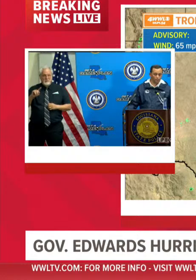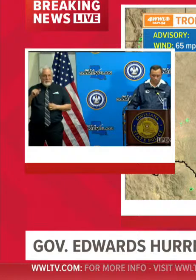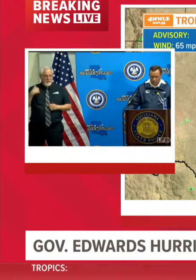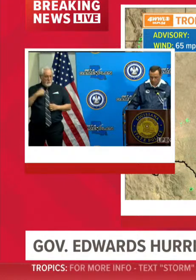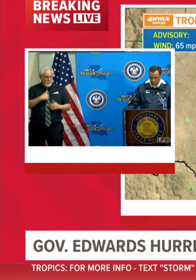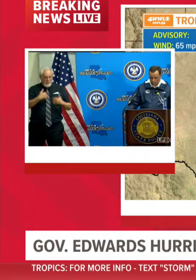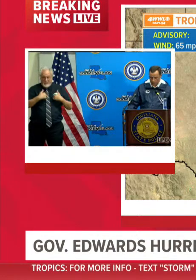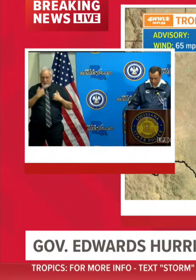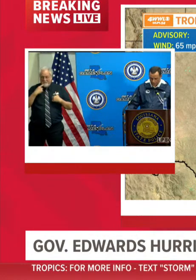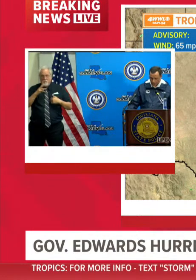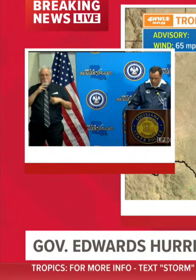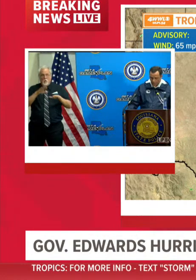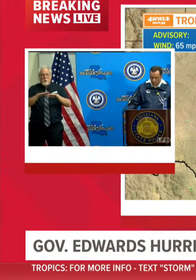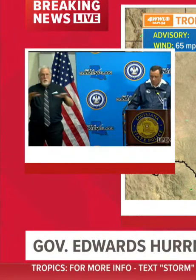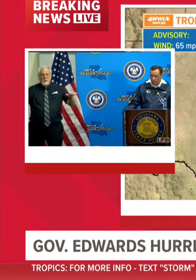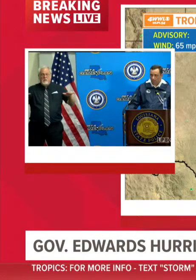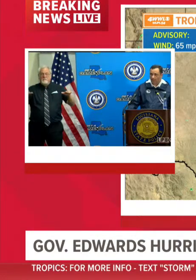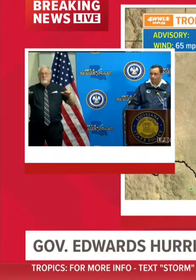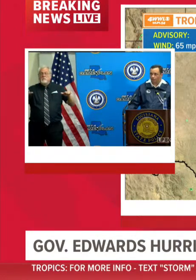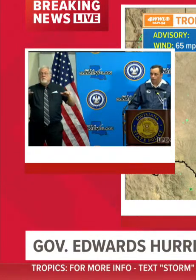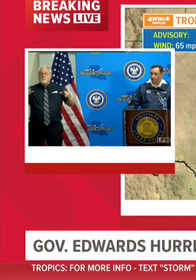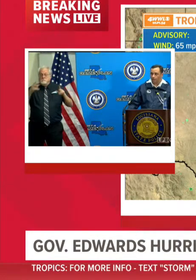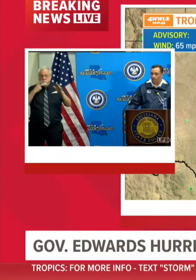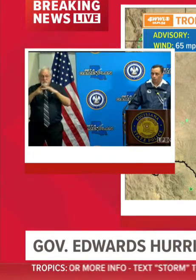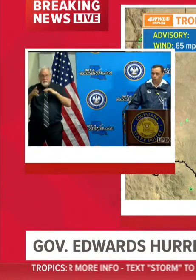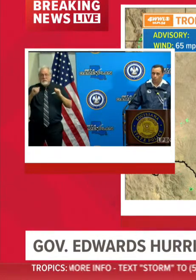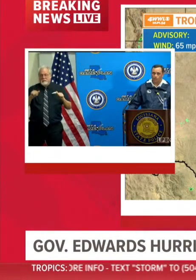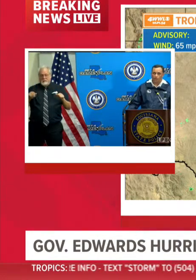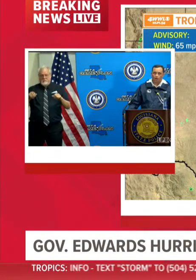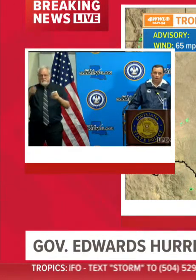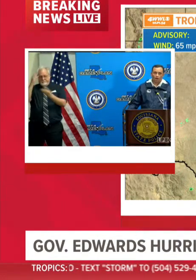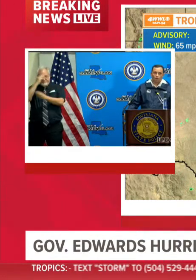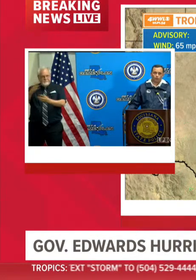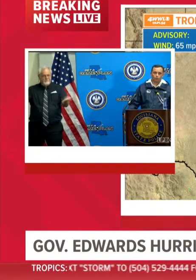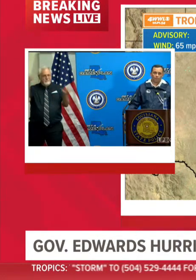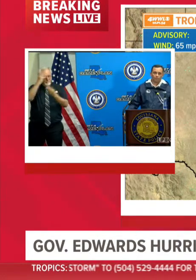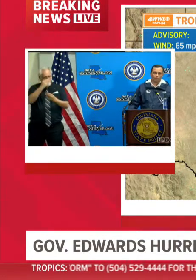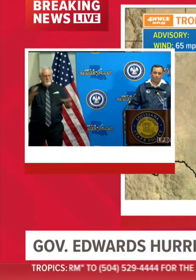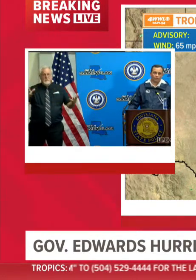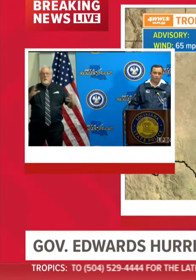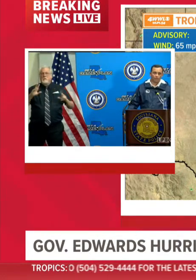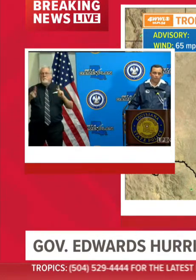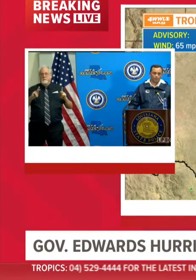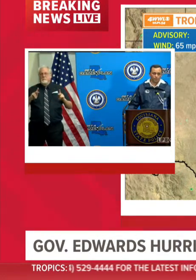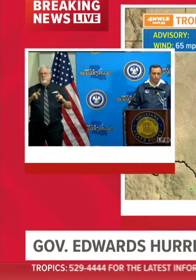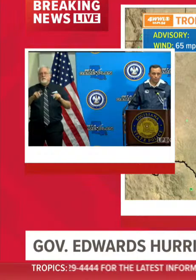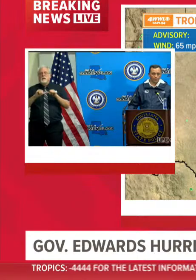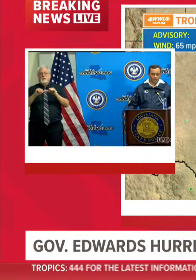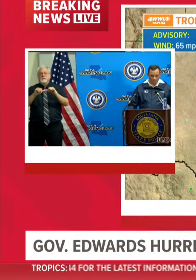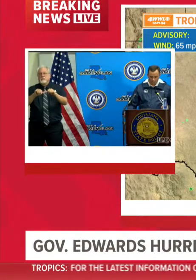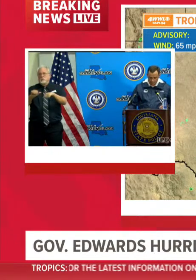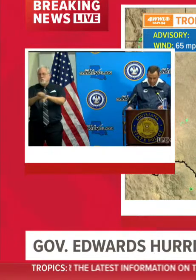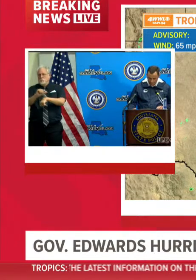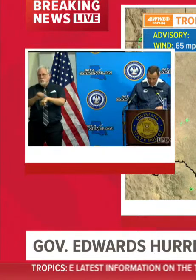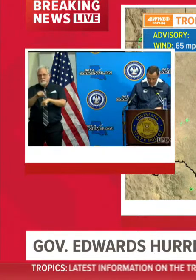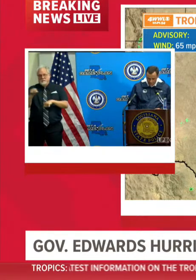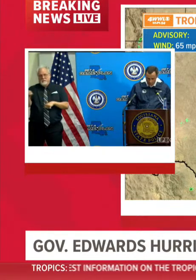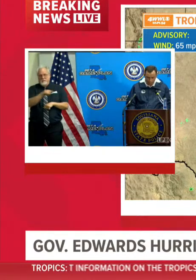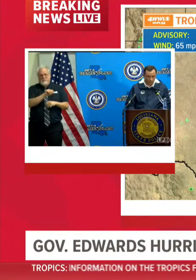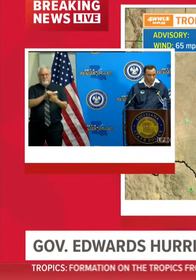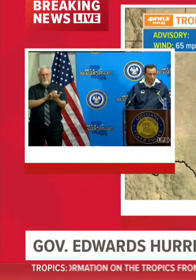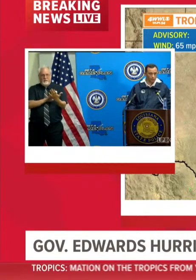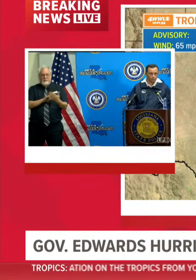on water level projections so that they can fully inform coastal residents of the continued risk that they